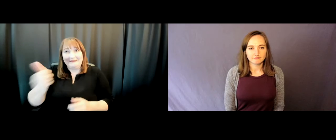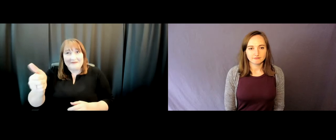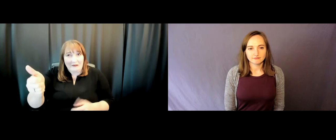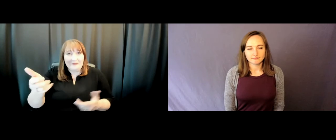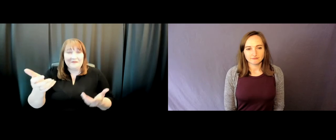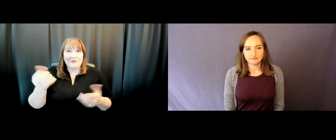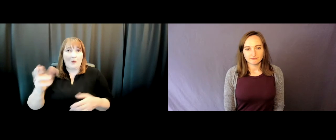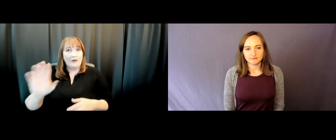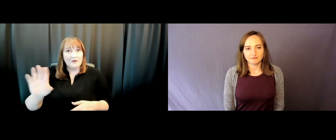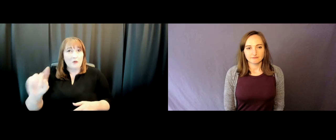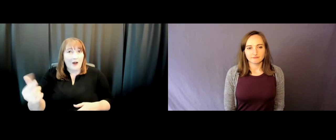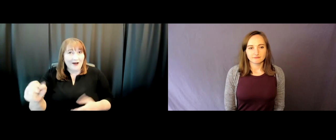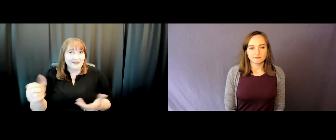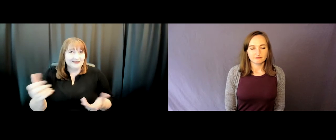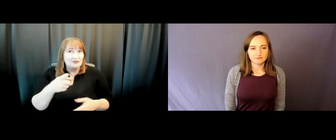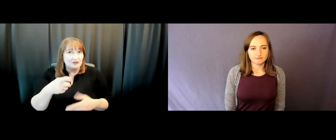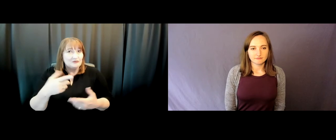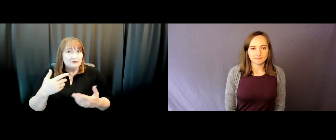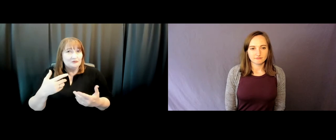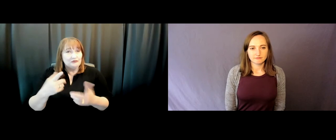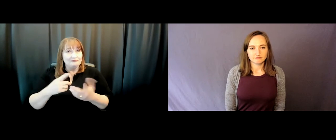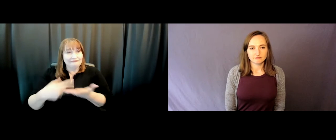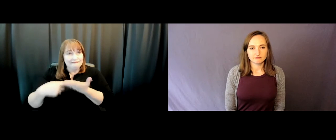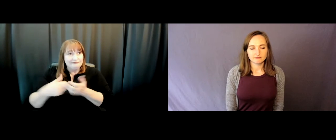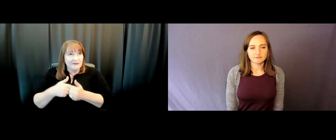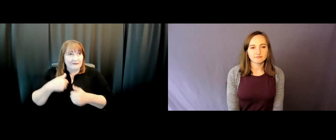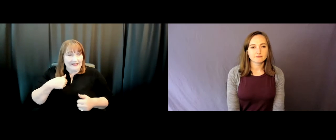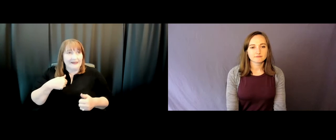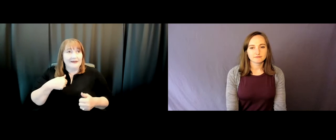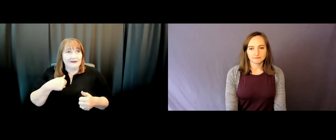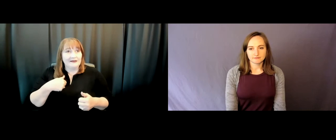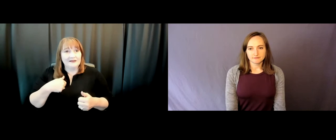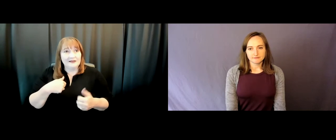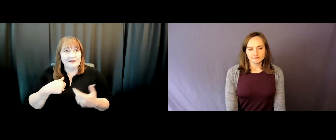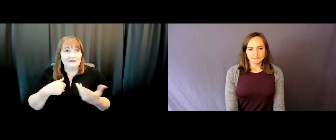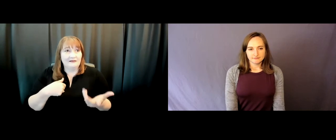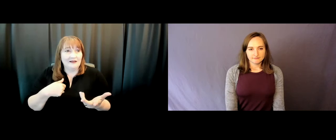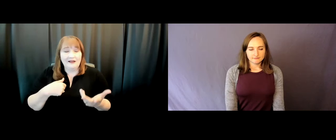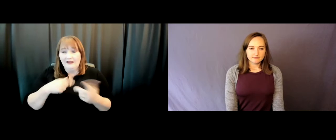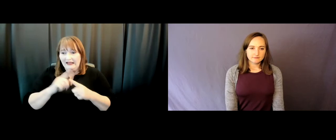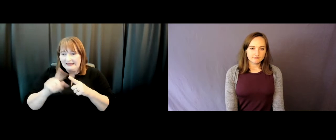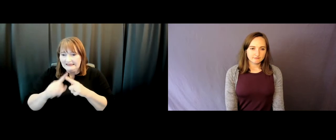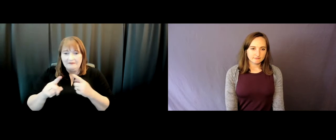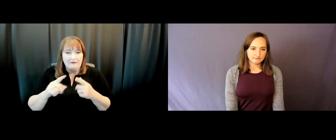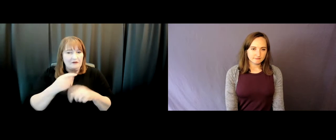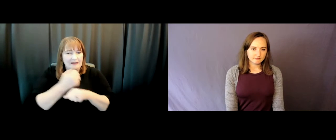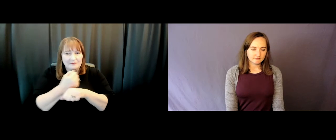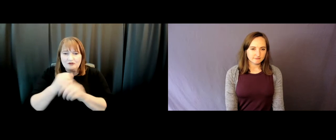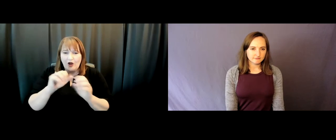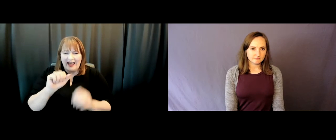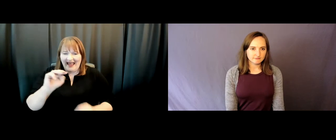for dogs? Because I know you guys have talked to me about like amethyst or tiger's